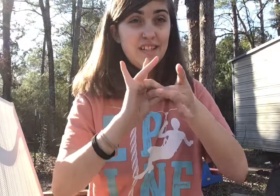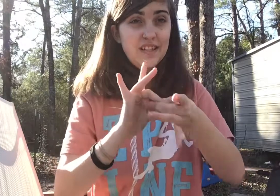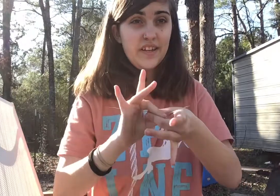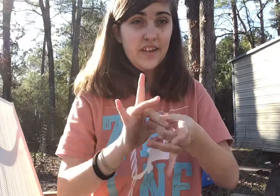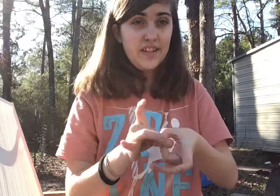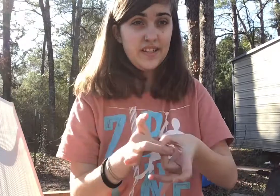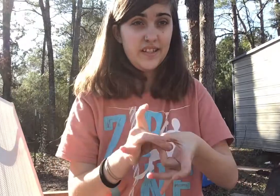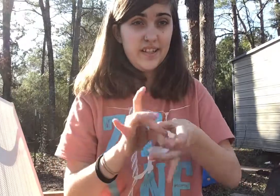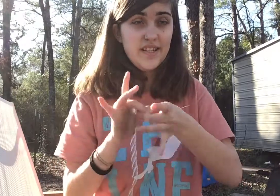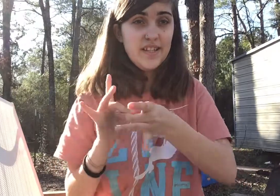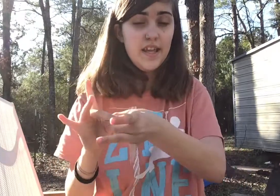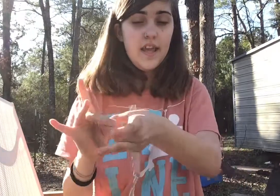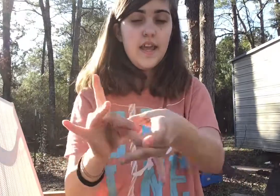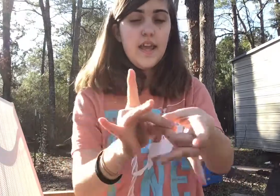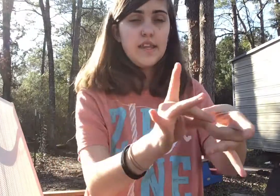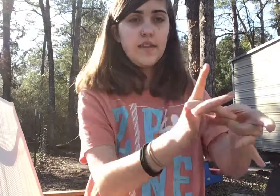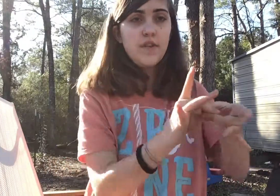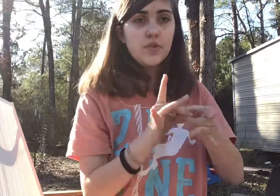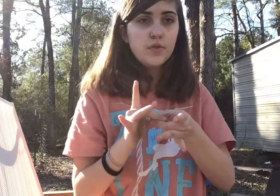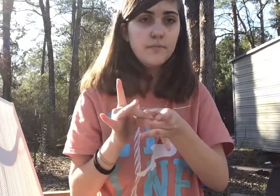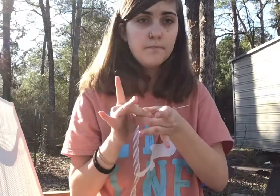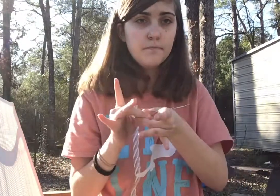take your hands together like this, individual,